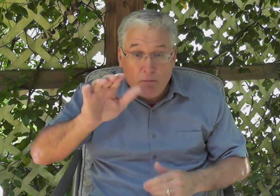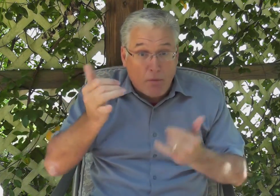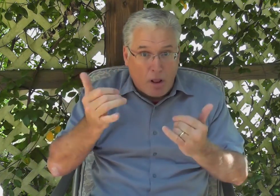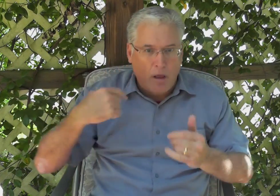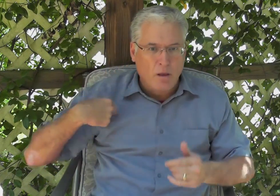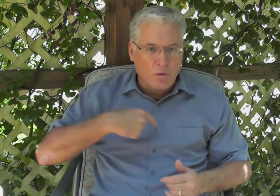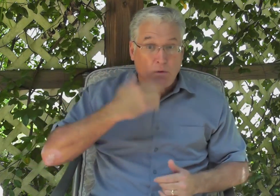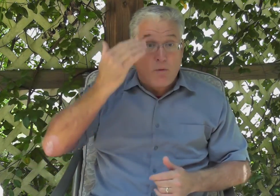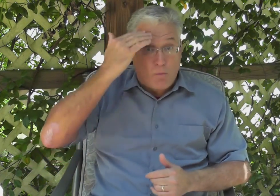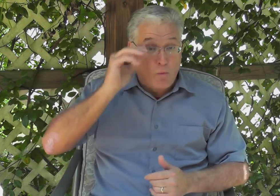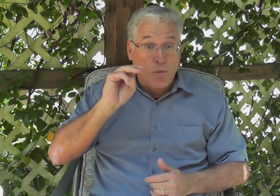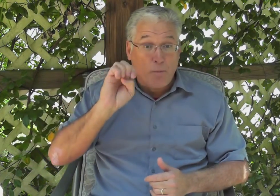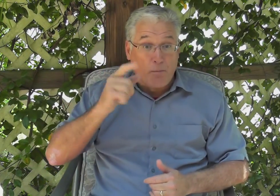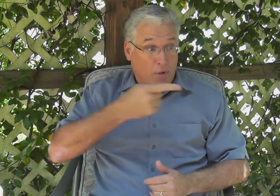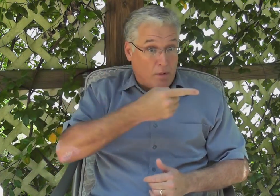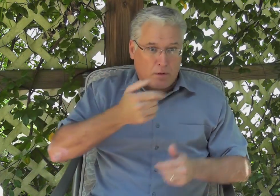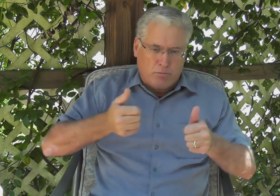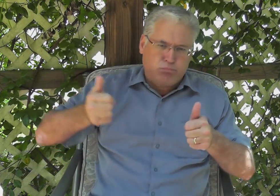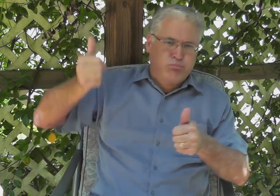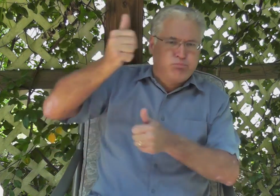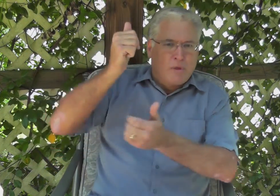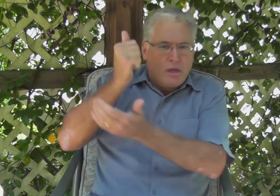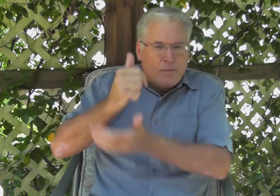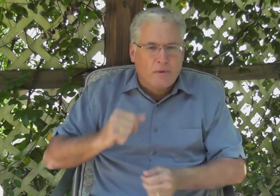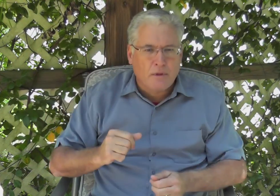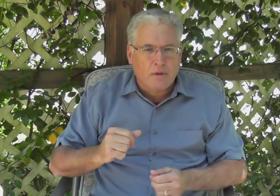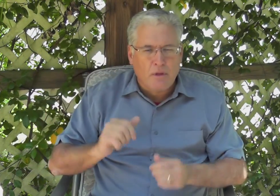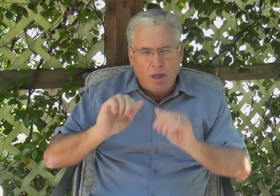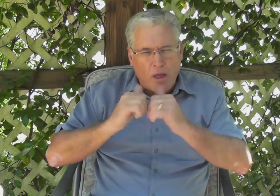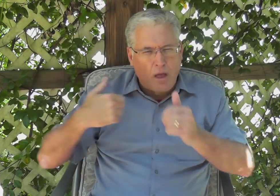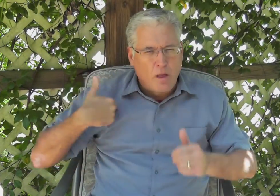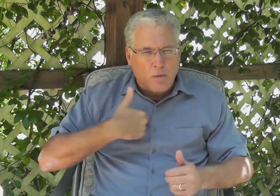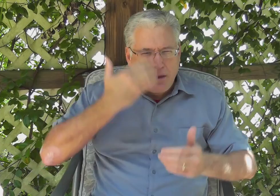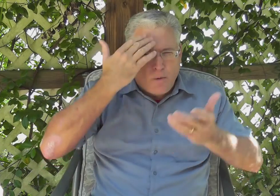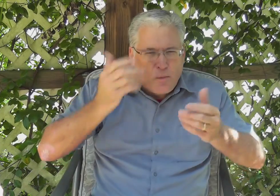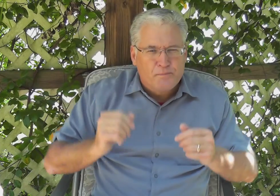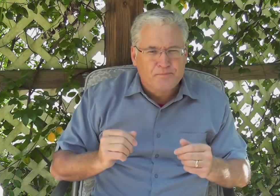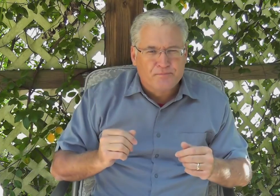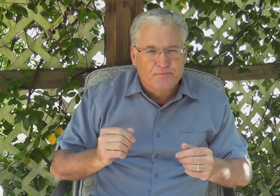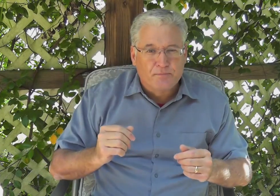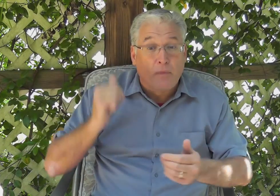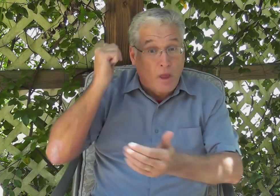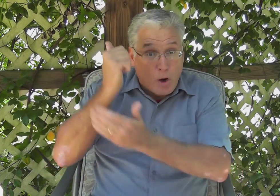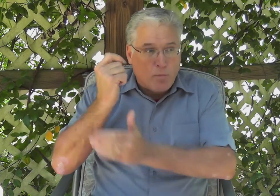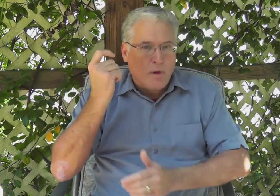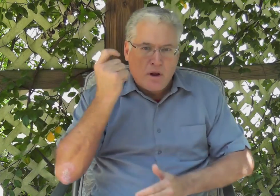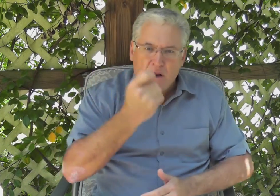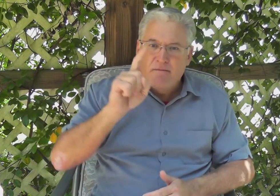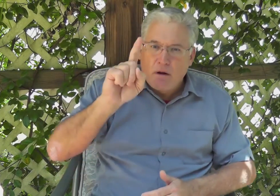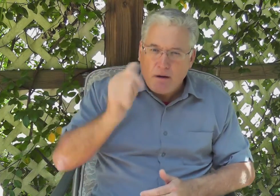original Old Covenant, many promises to him. But Abraham still gave to Melchizedek.